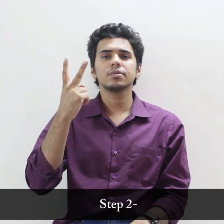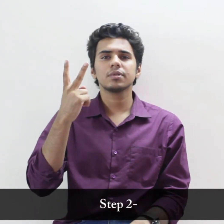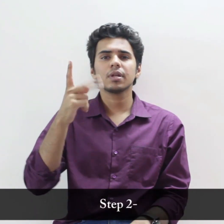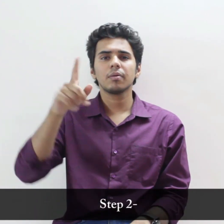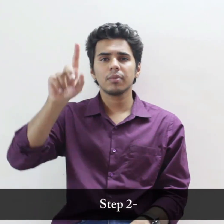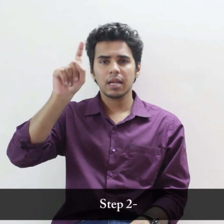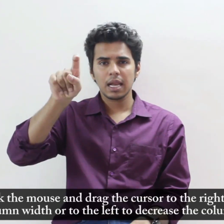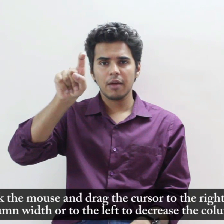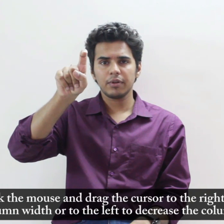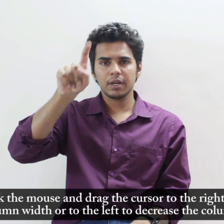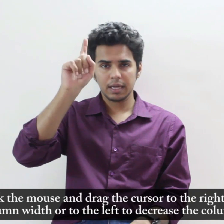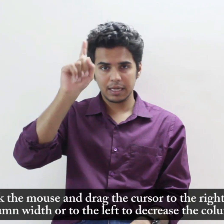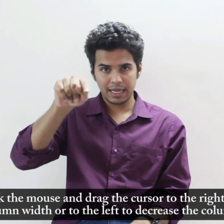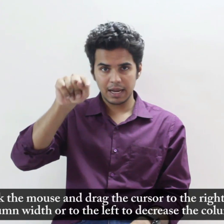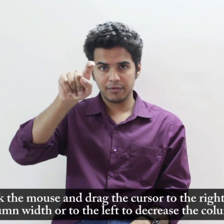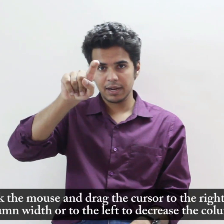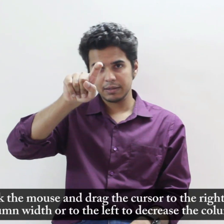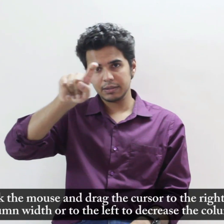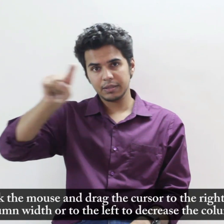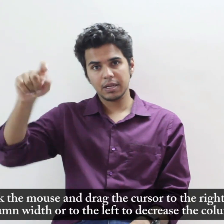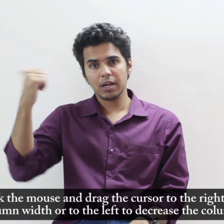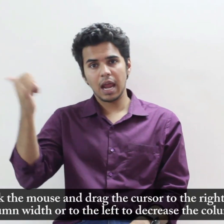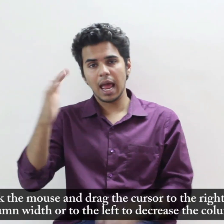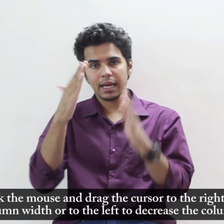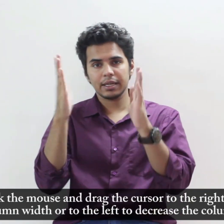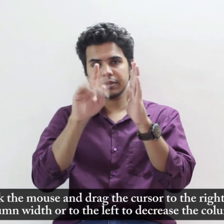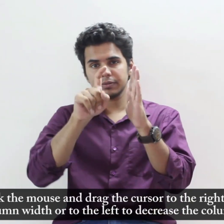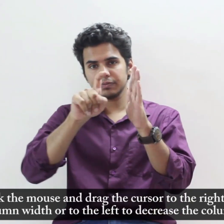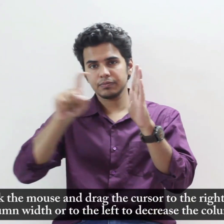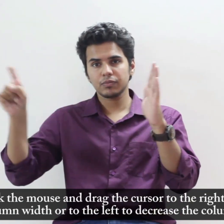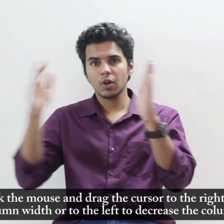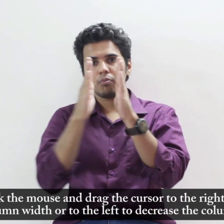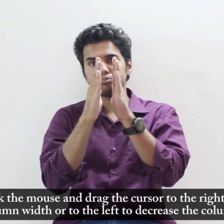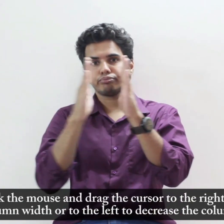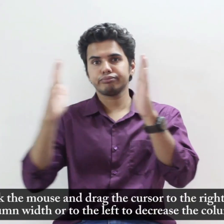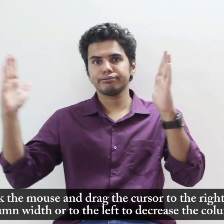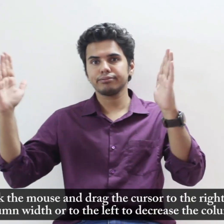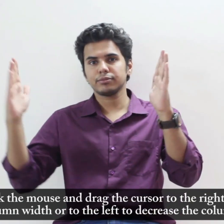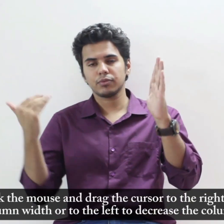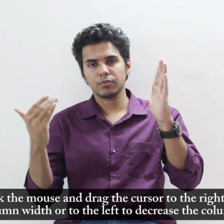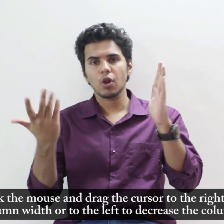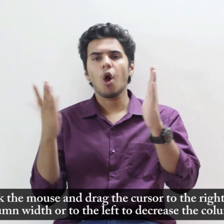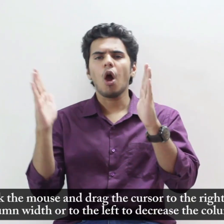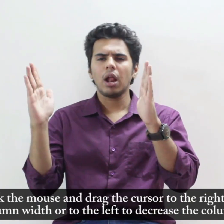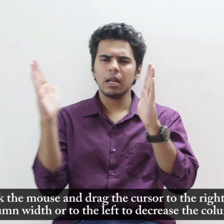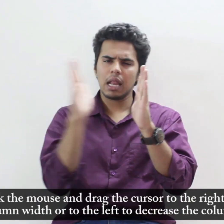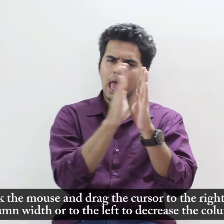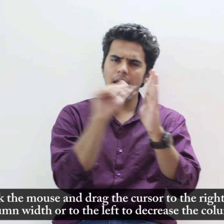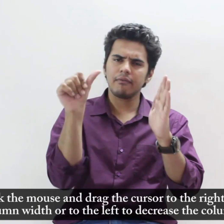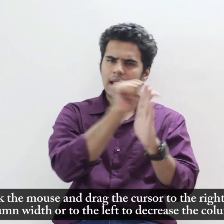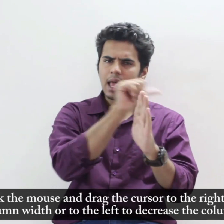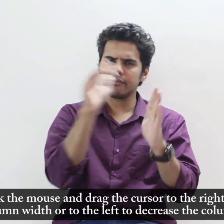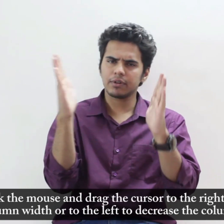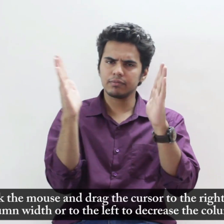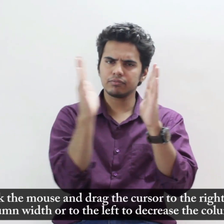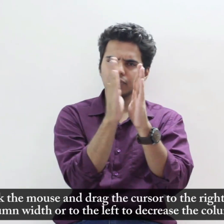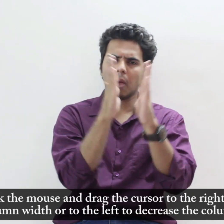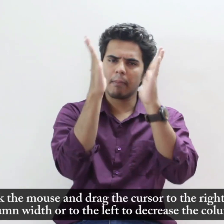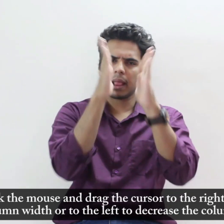2. Left-click the mouse and drag the cursor to the right to increase the column width or to the left to decrease